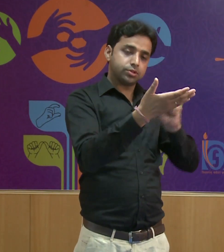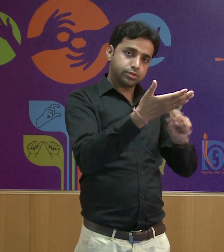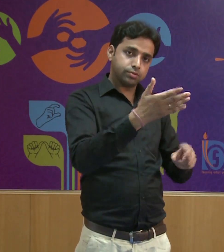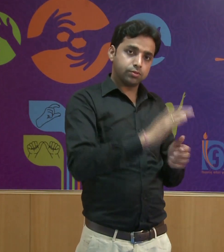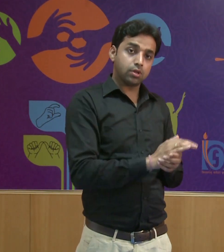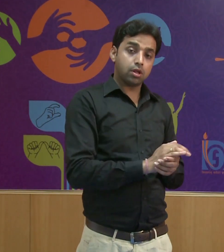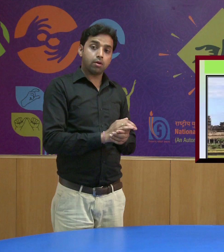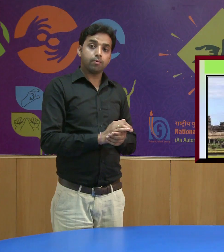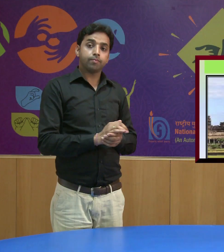Angkor